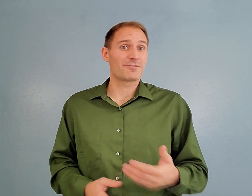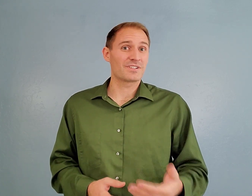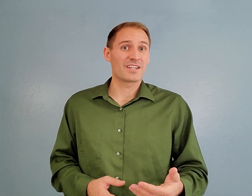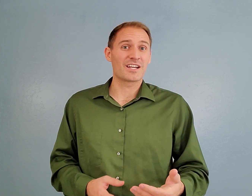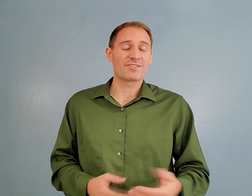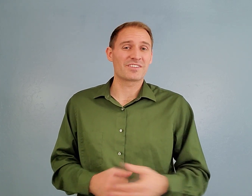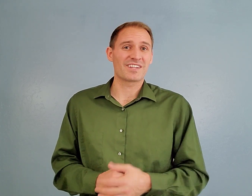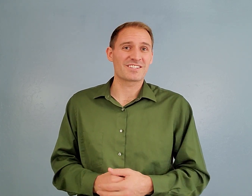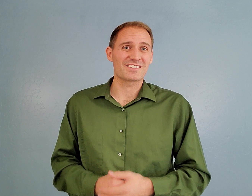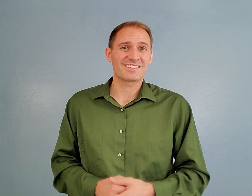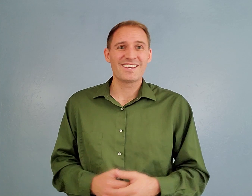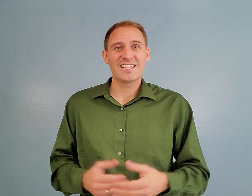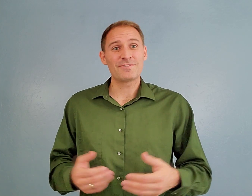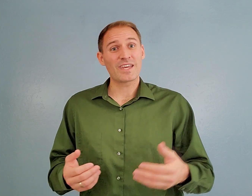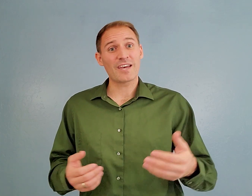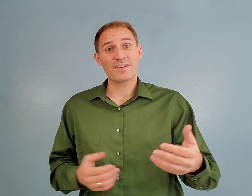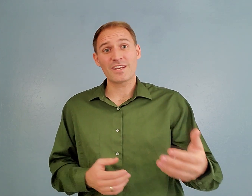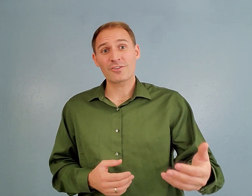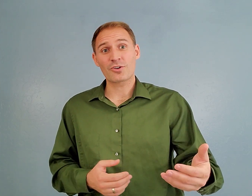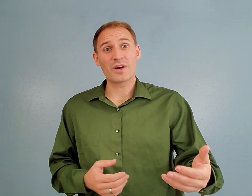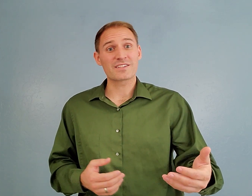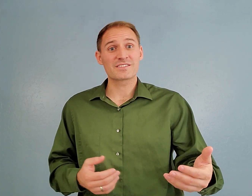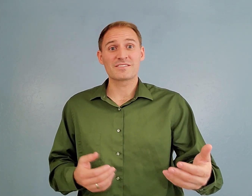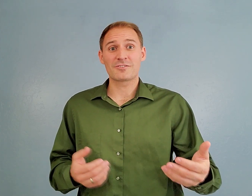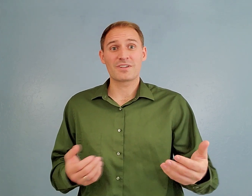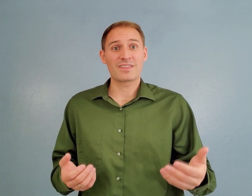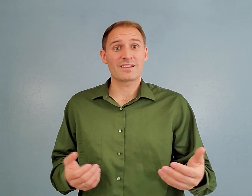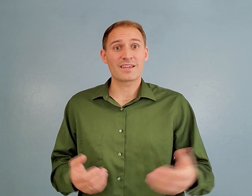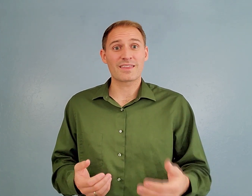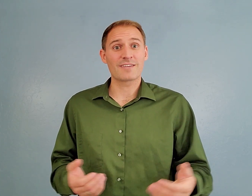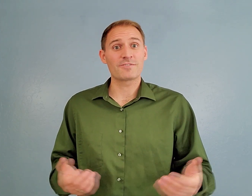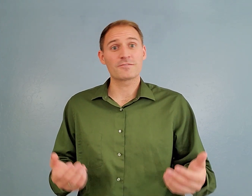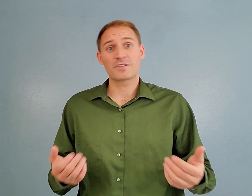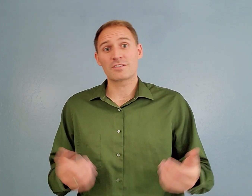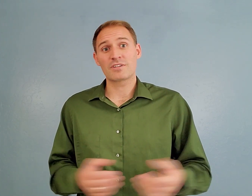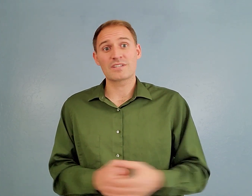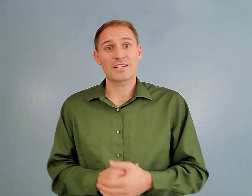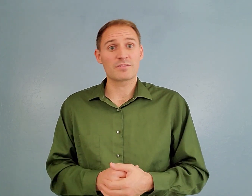everyday conversations. If you have any other questions or anything like that, feel free to reach out to me